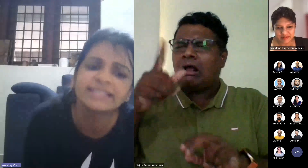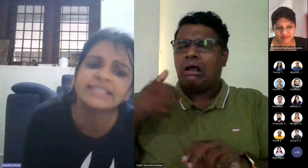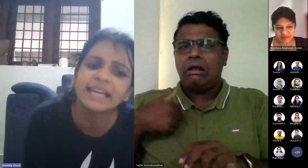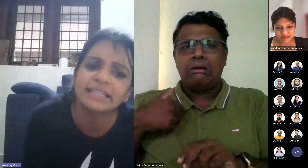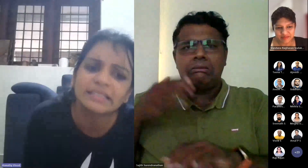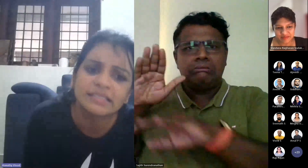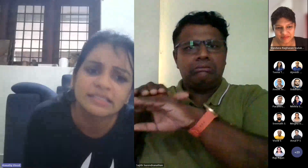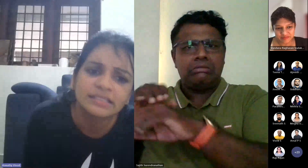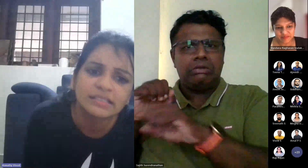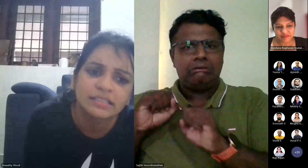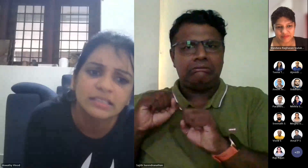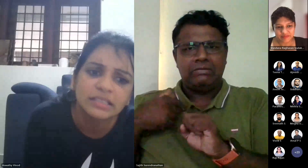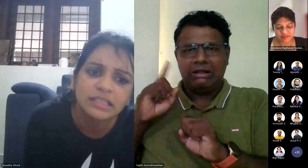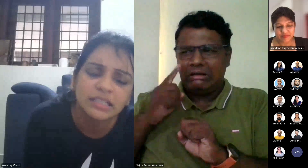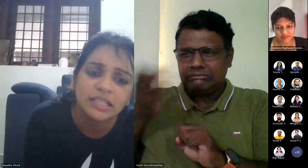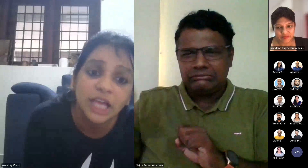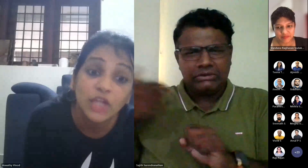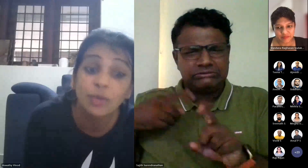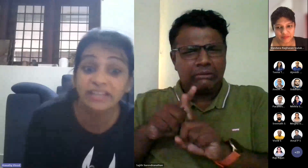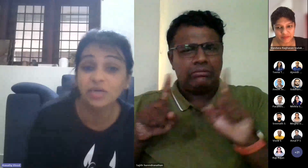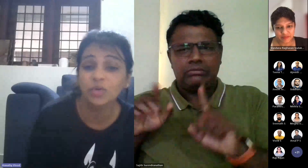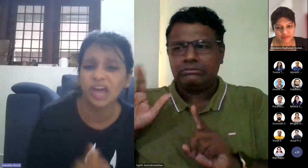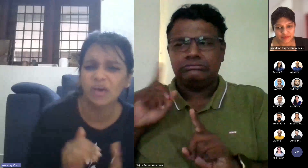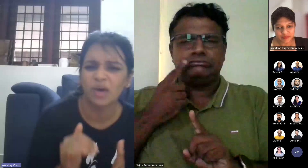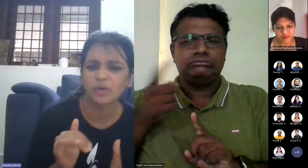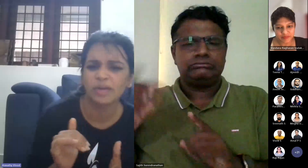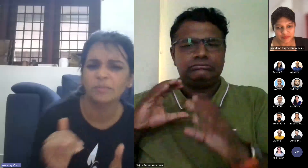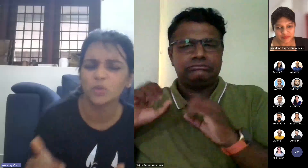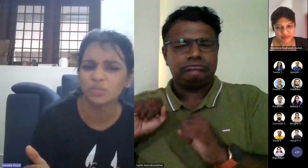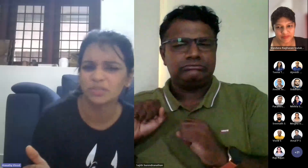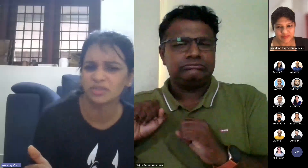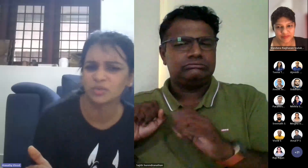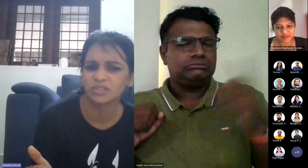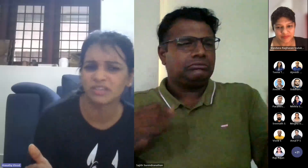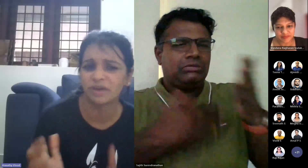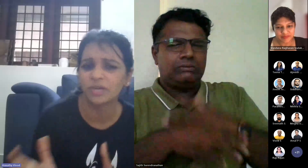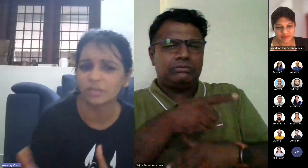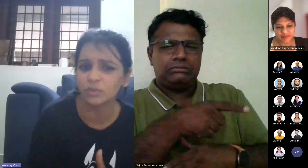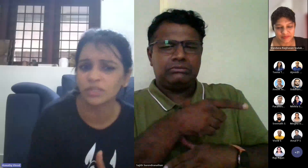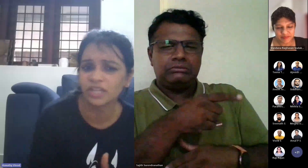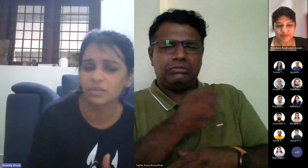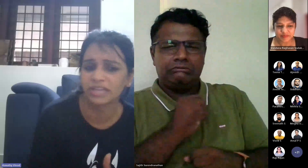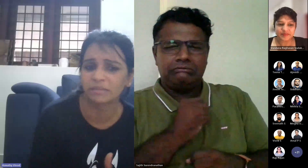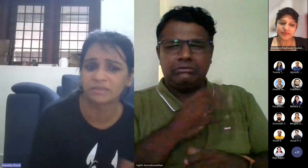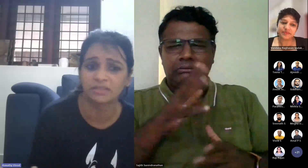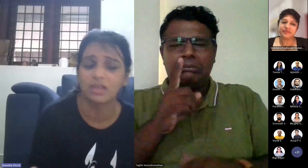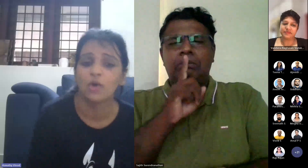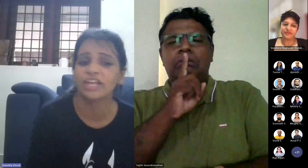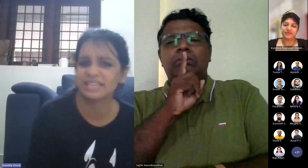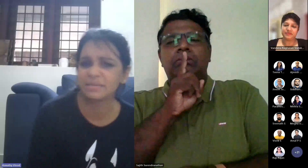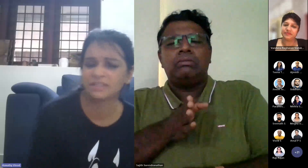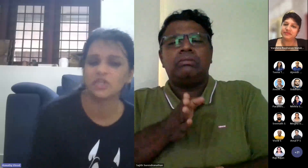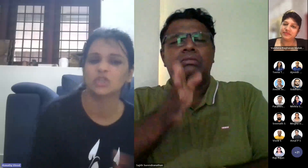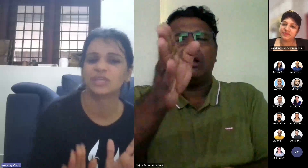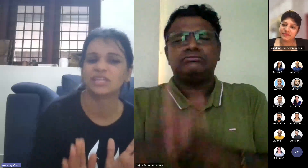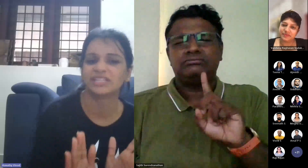So as designers, you might think, okay, how do I approach a person who's deaf? How do I communicate with that person? Or I